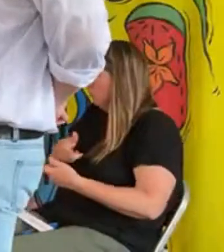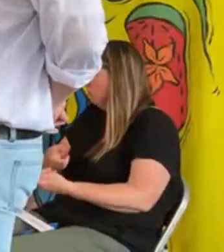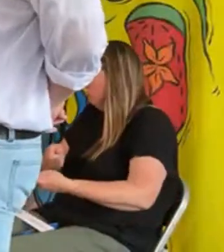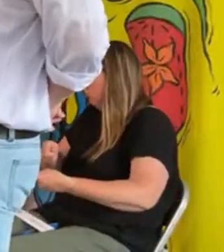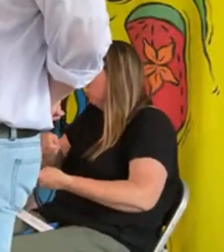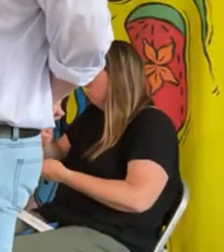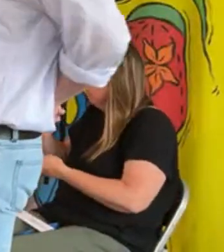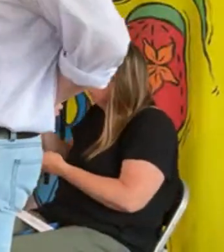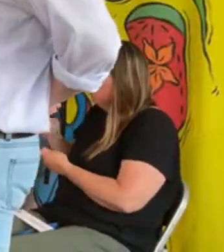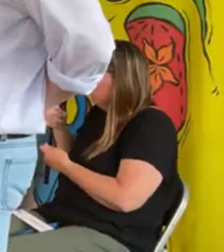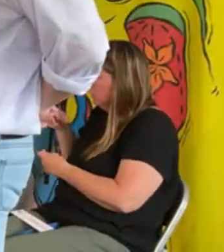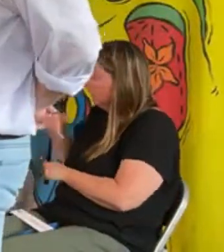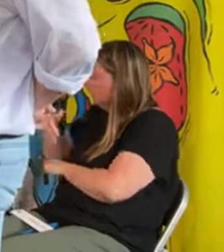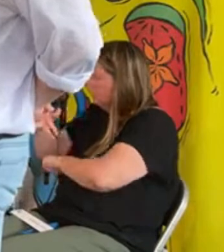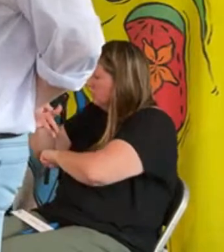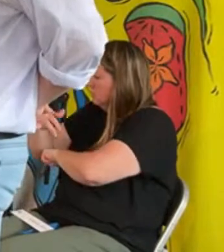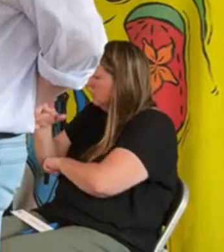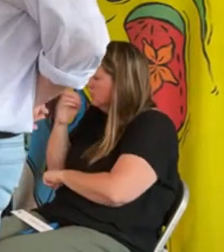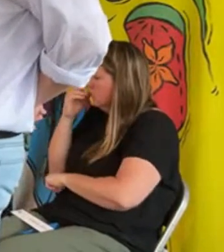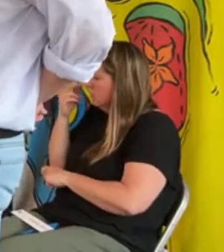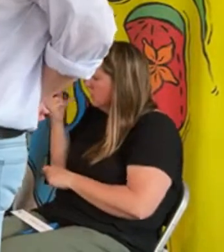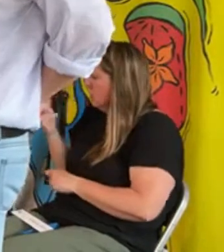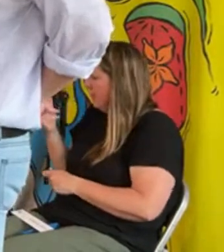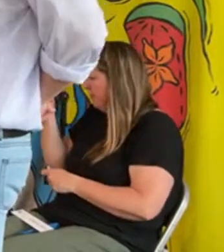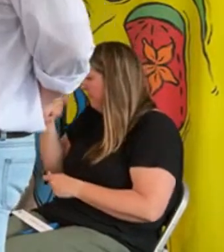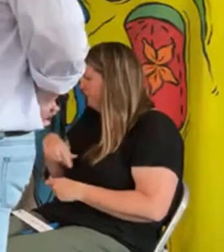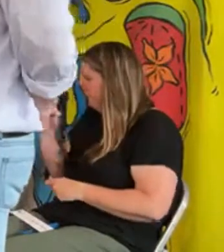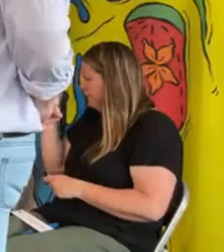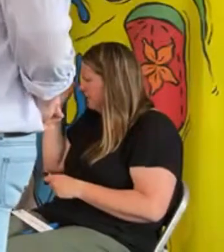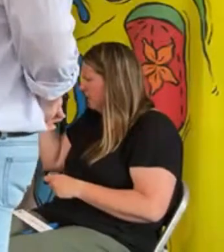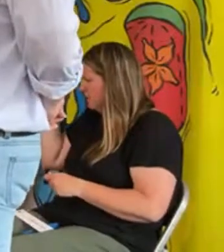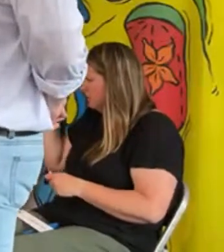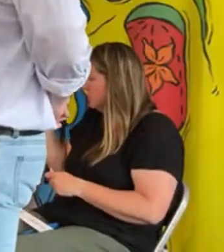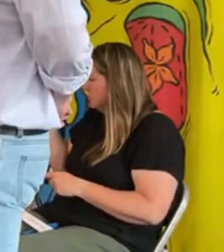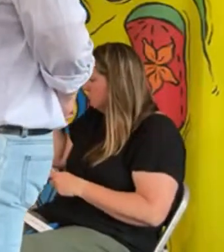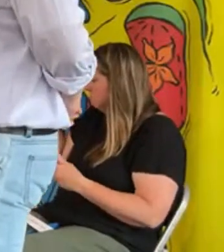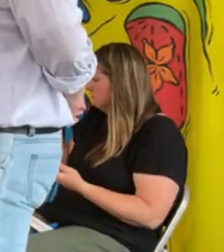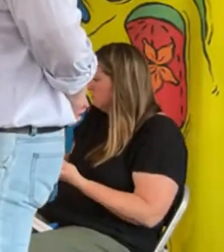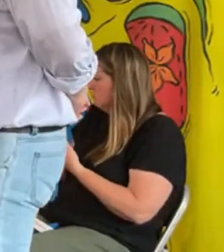philosophers understand everything and bark and bark.